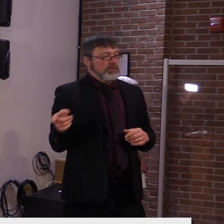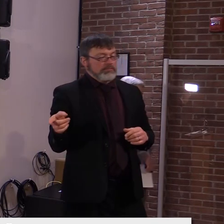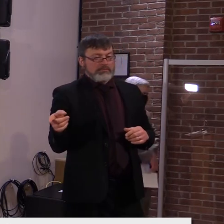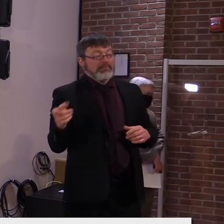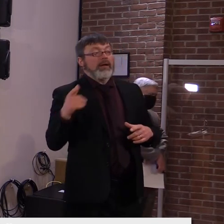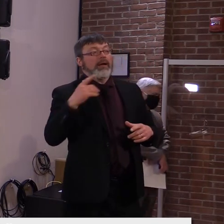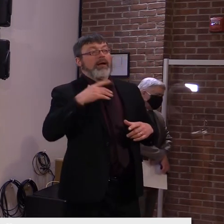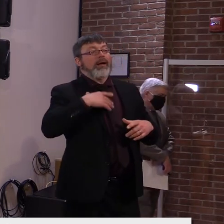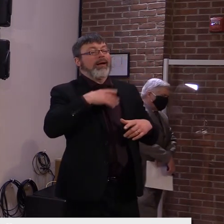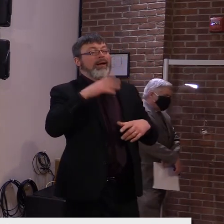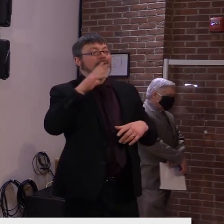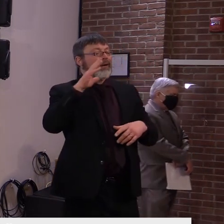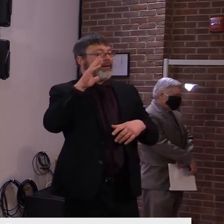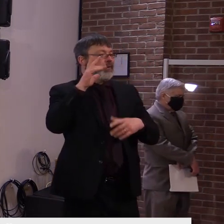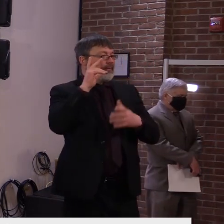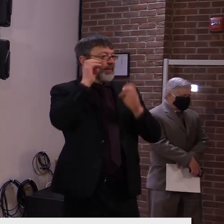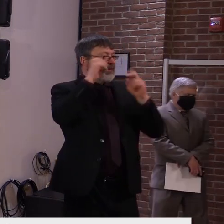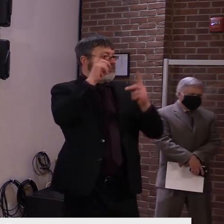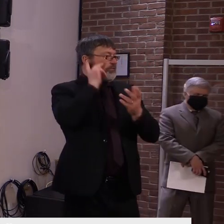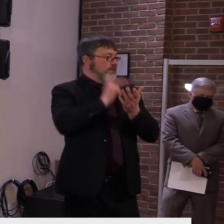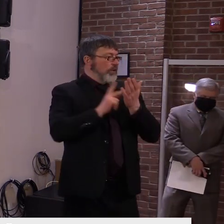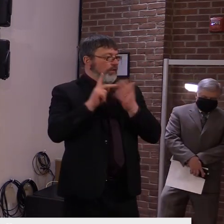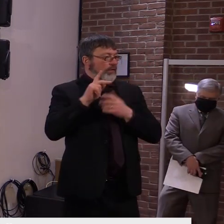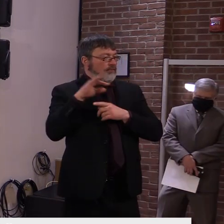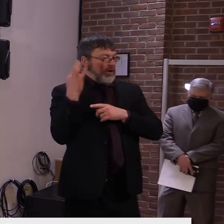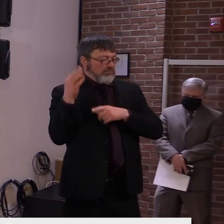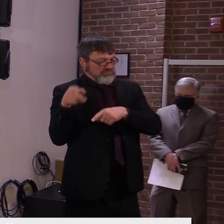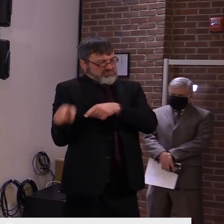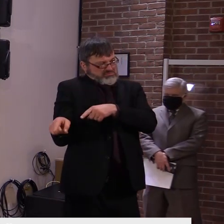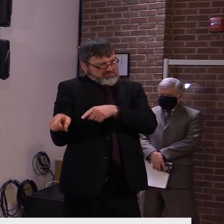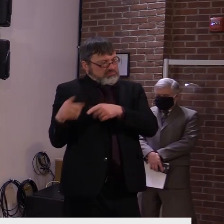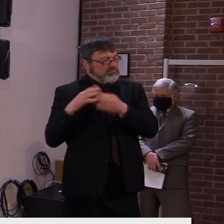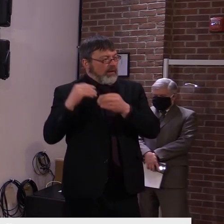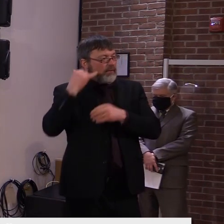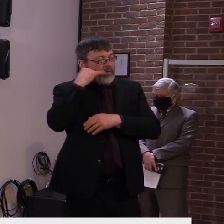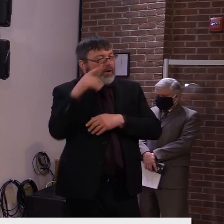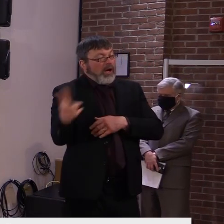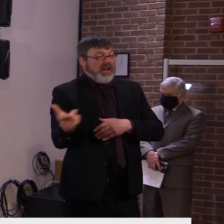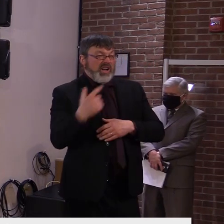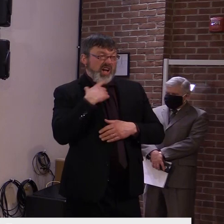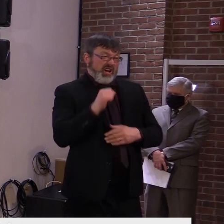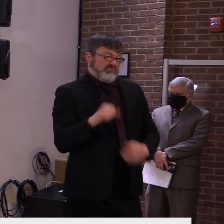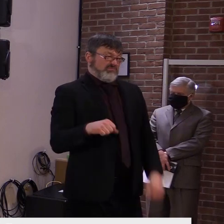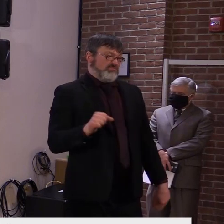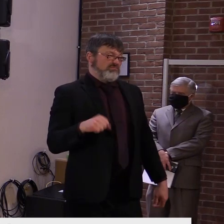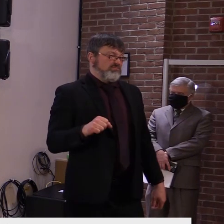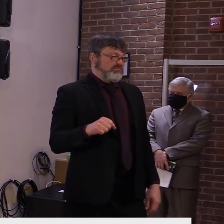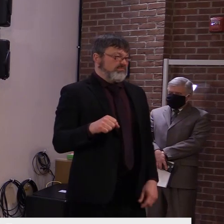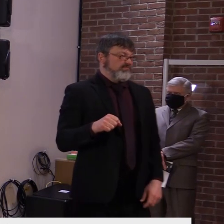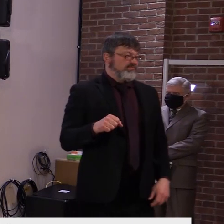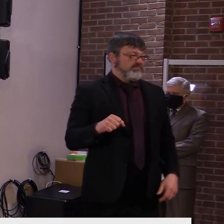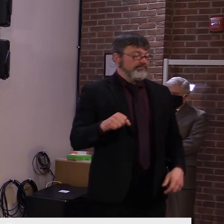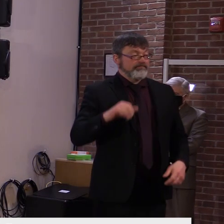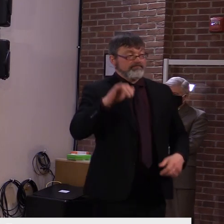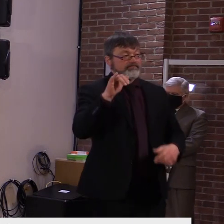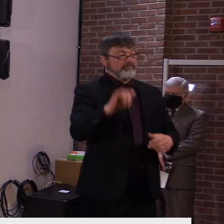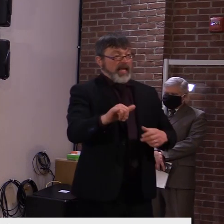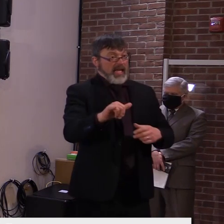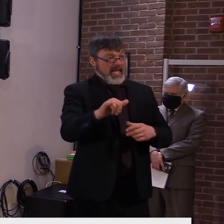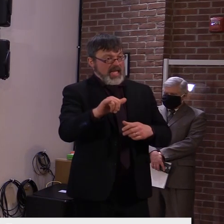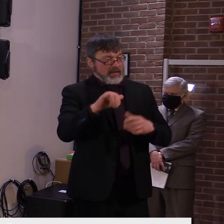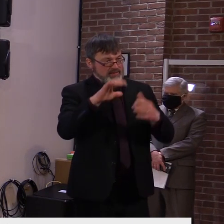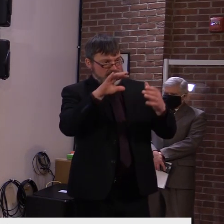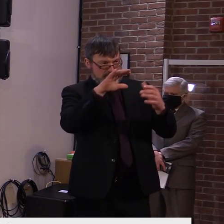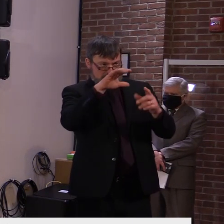Still having some audio problems. To pick up on the thread of your earlier question about vaccination, I think, you know, firstly, vaccination,